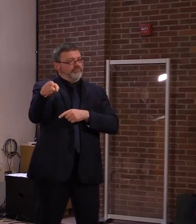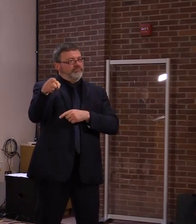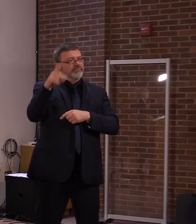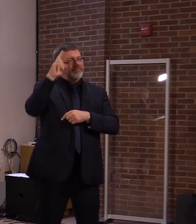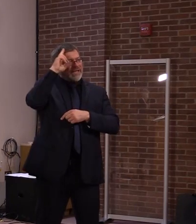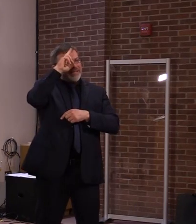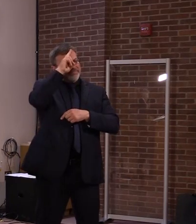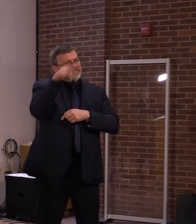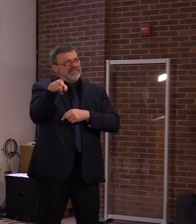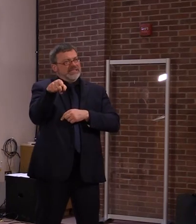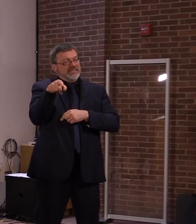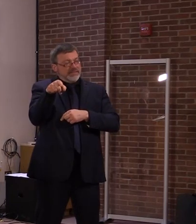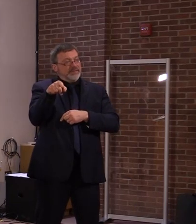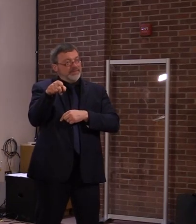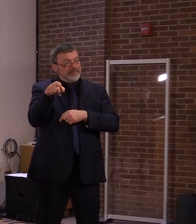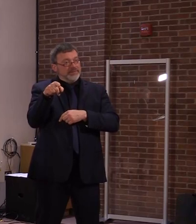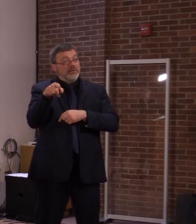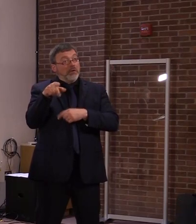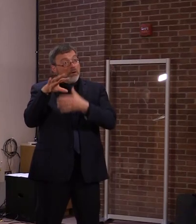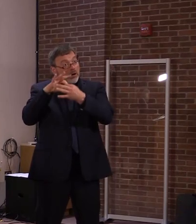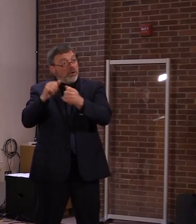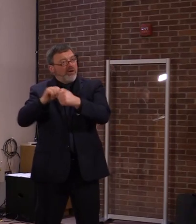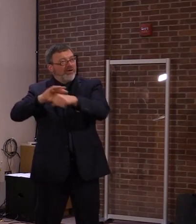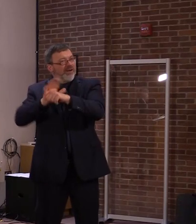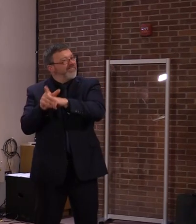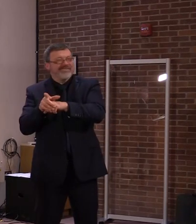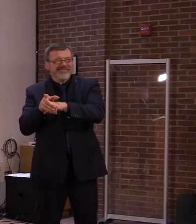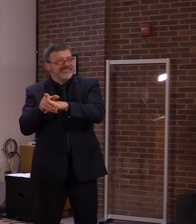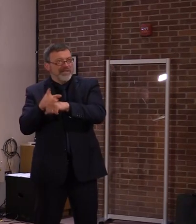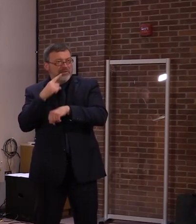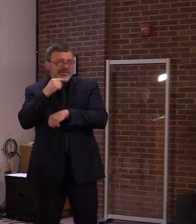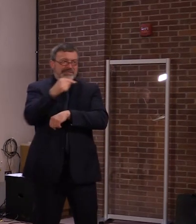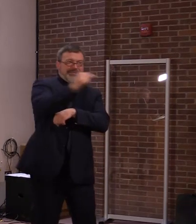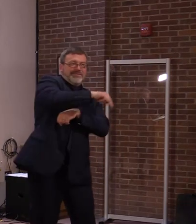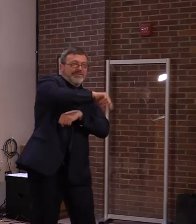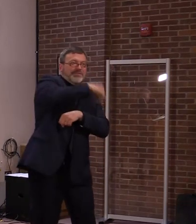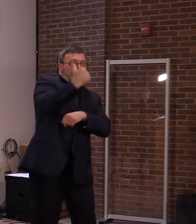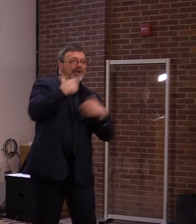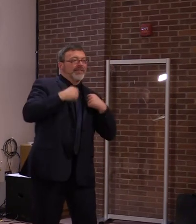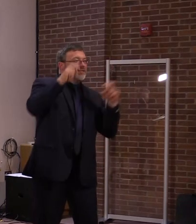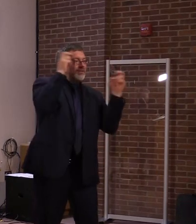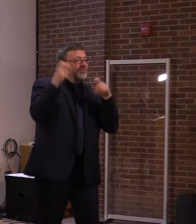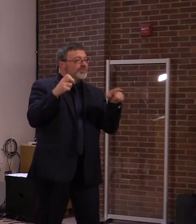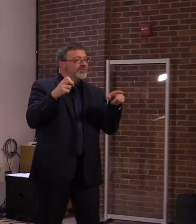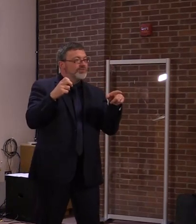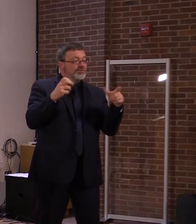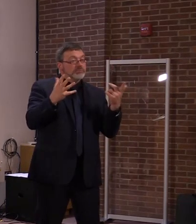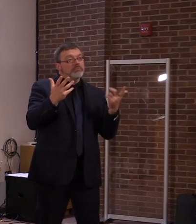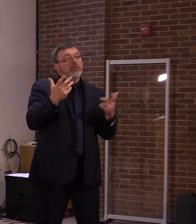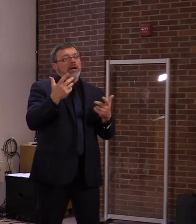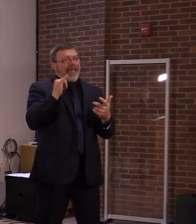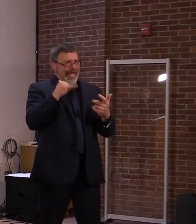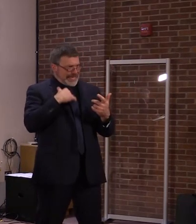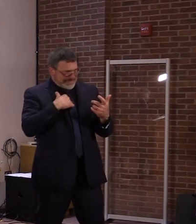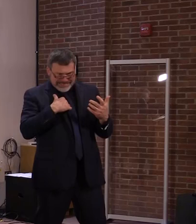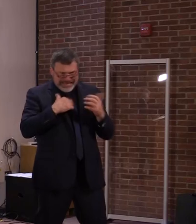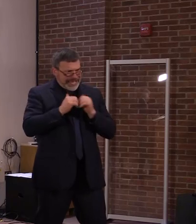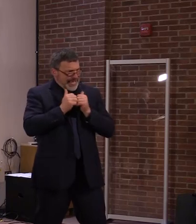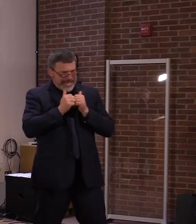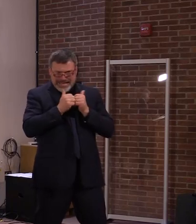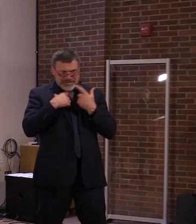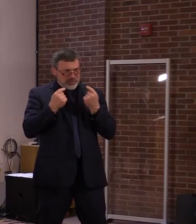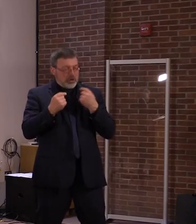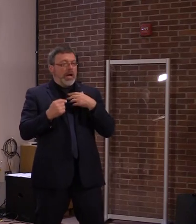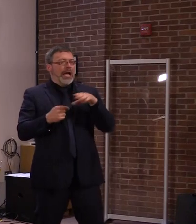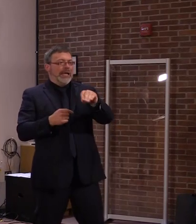illnesses. We have taken several steps to open or reopen inpatient mental health beds and subacute beds, as well